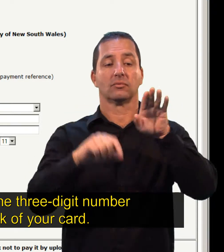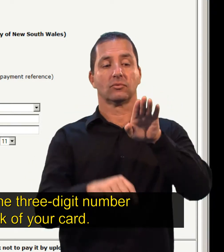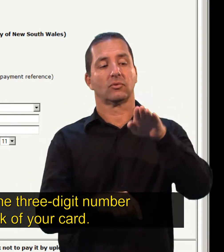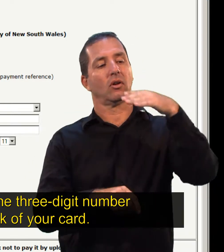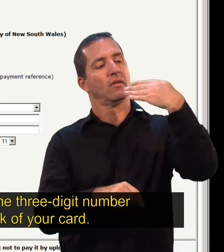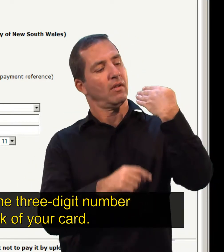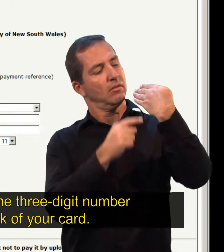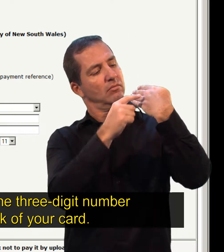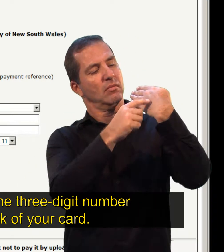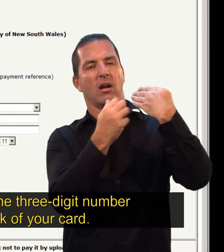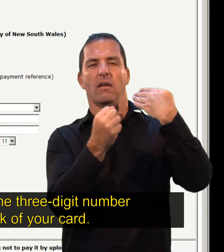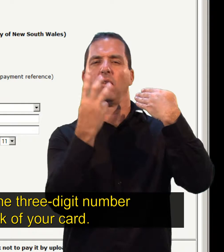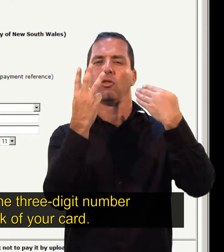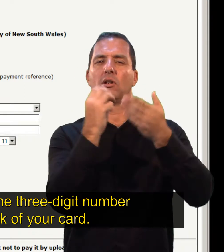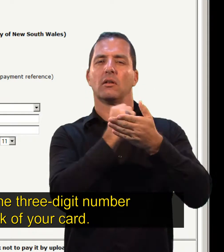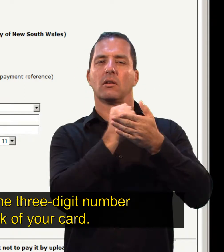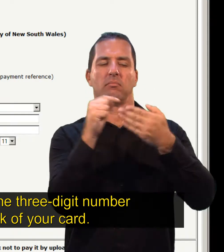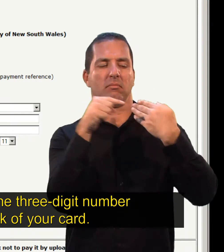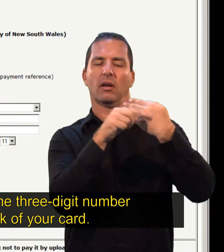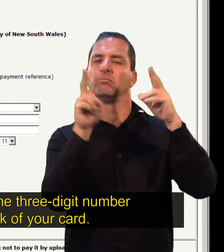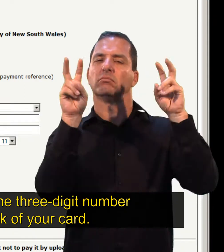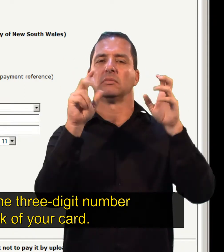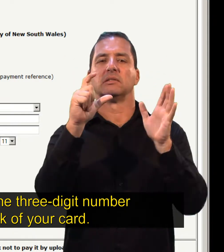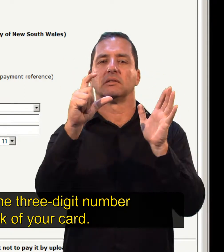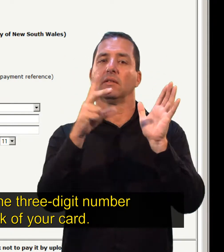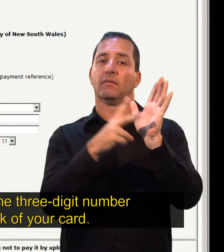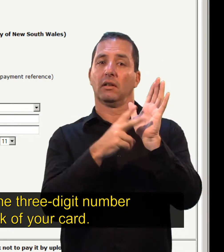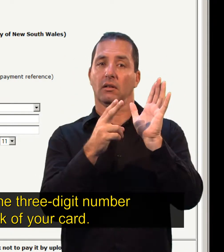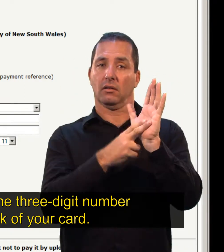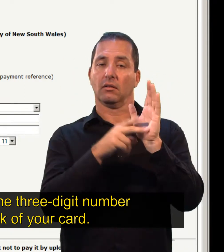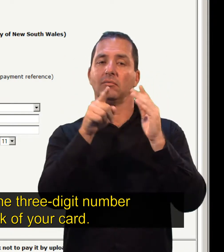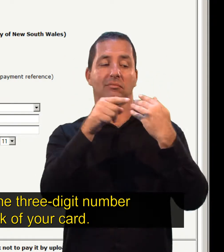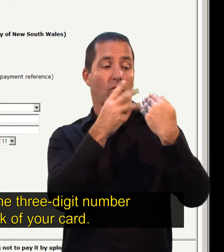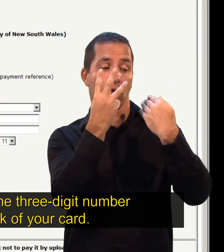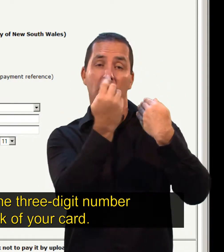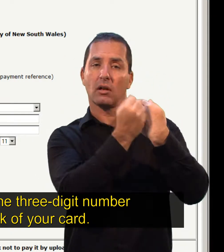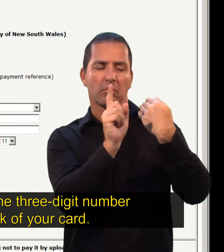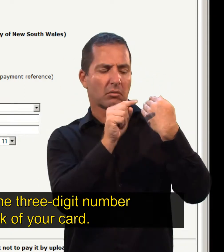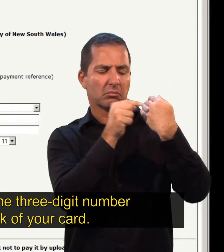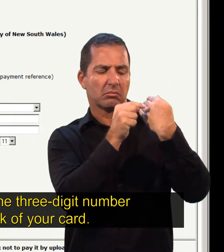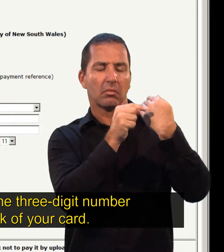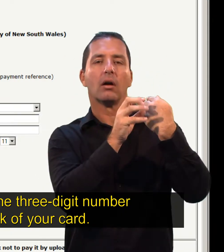Fill in the CVN, the 3-digit number on the back of your card.